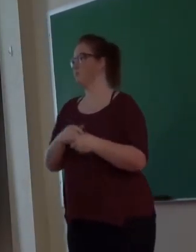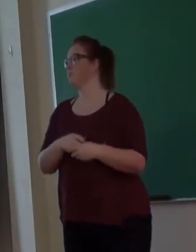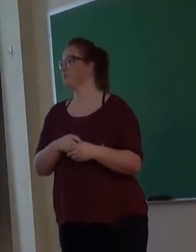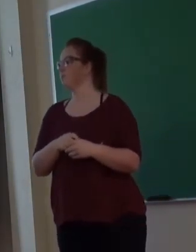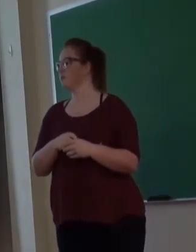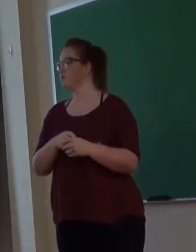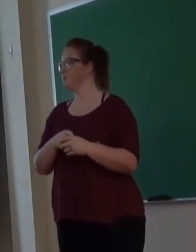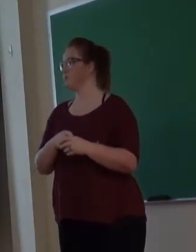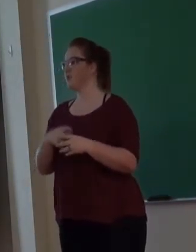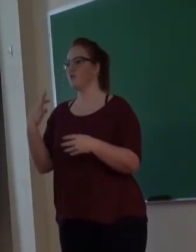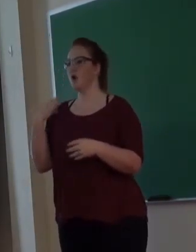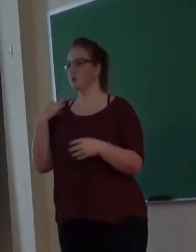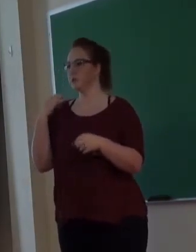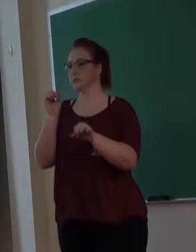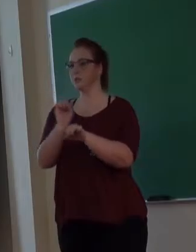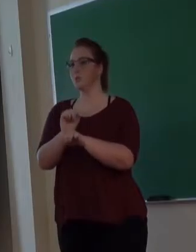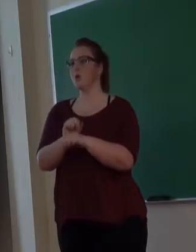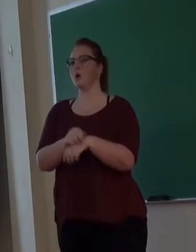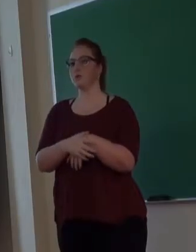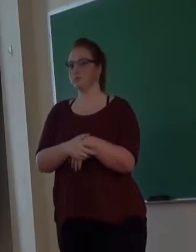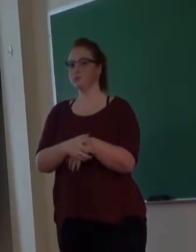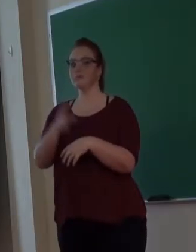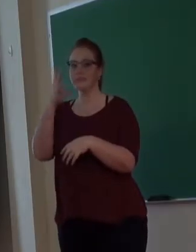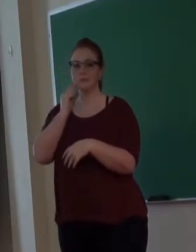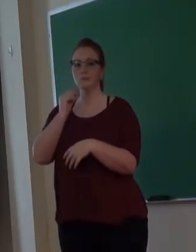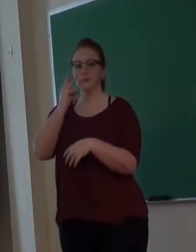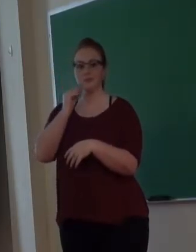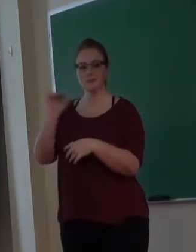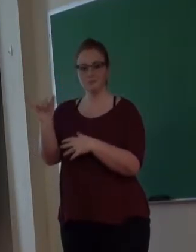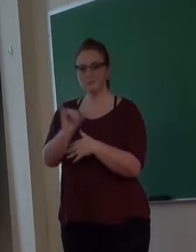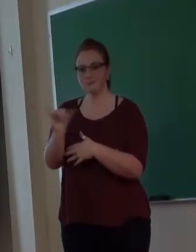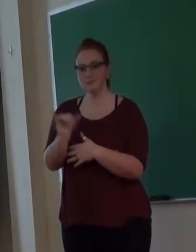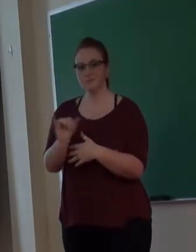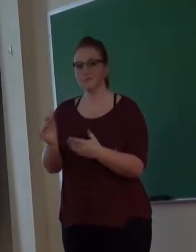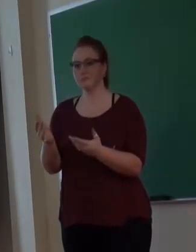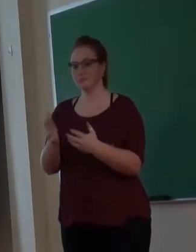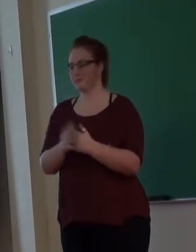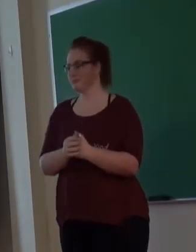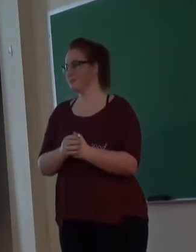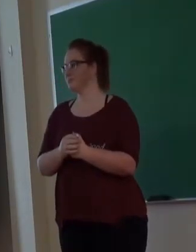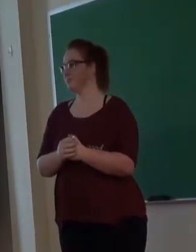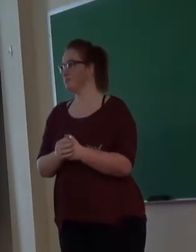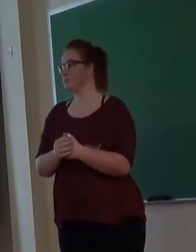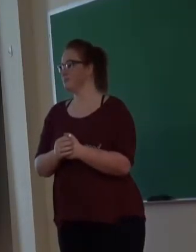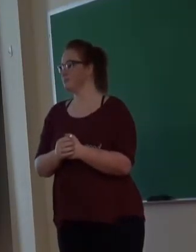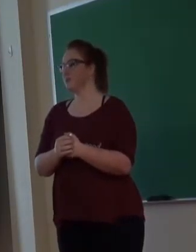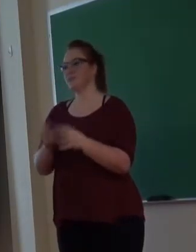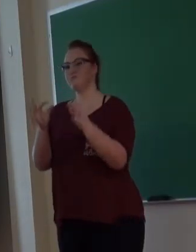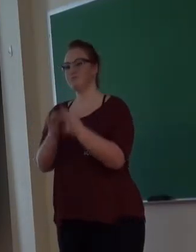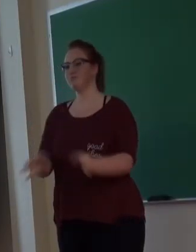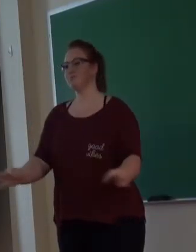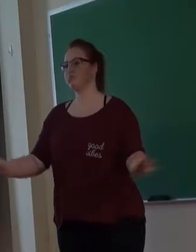The volunteer work counts as community service, counts as volunteer work. That is also very important to show on your resume.